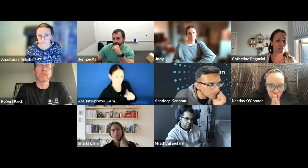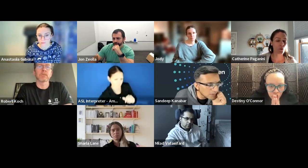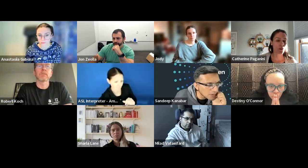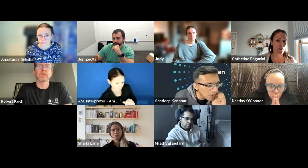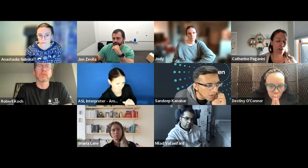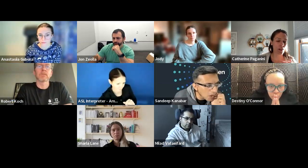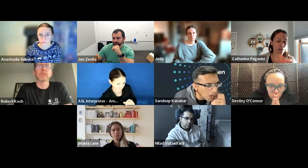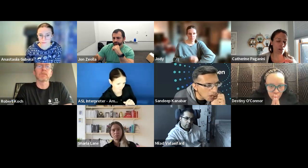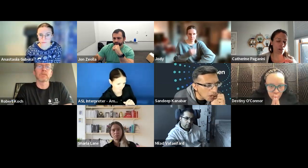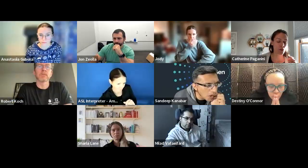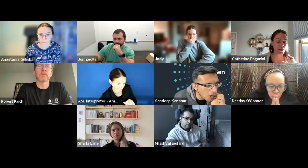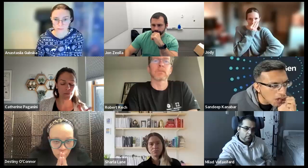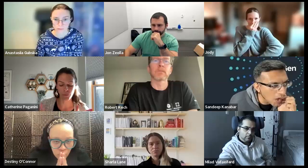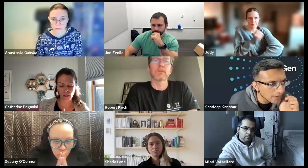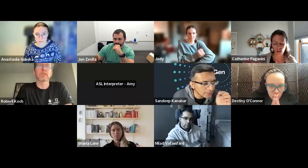fairly